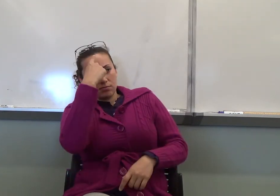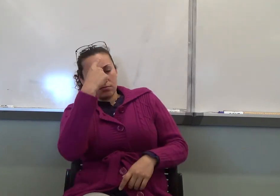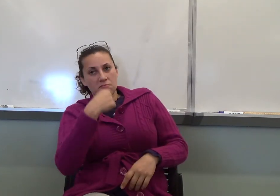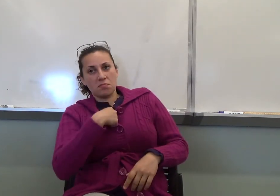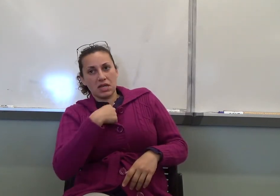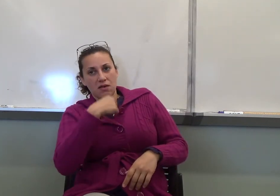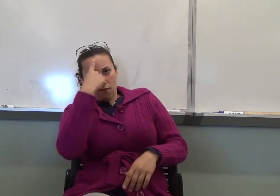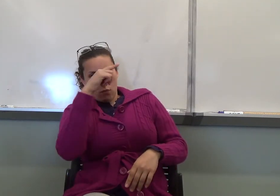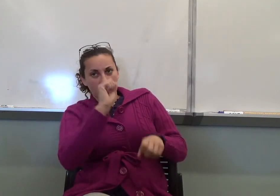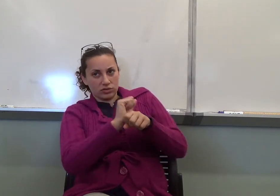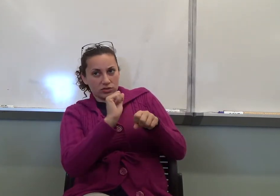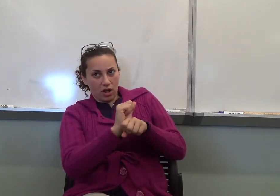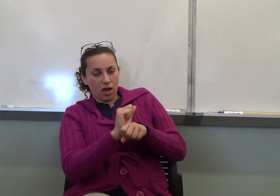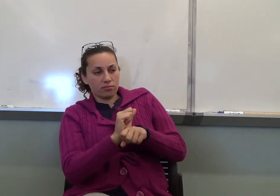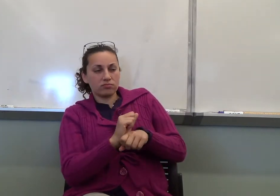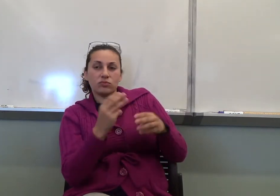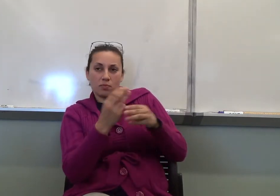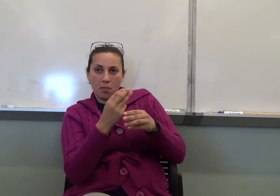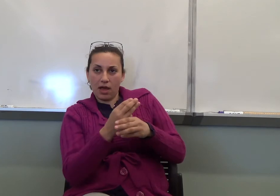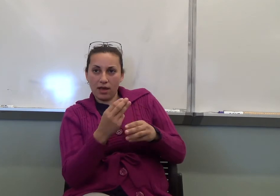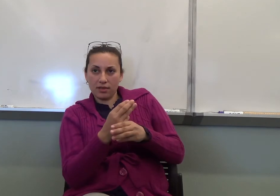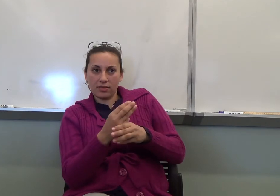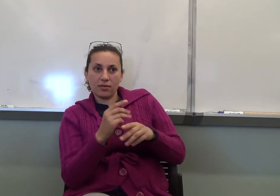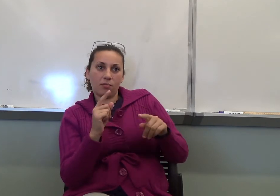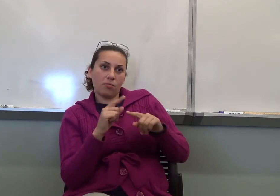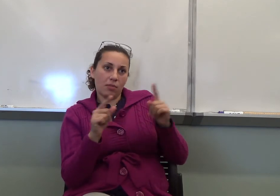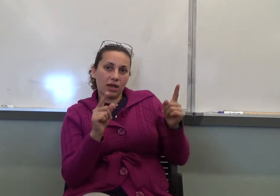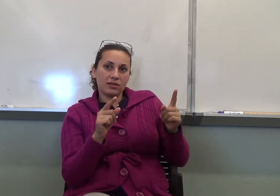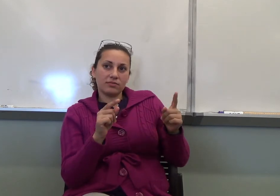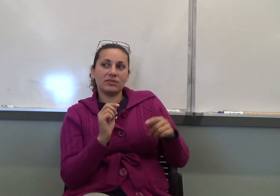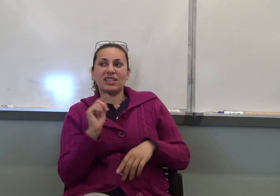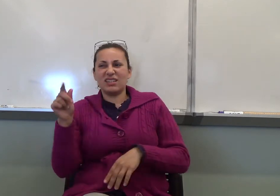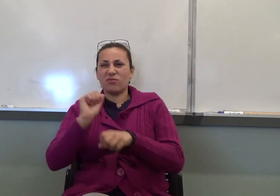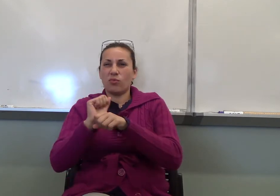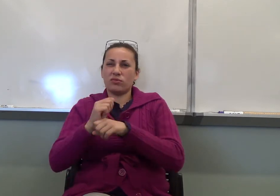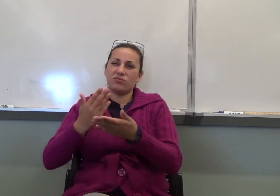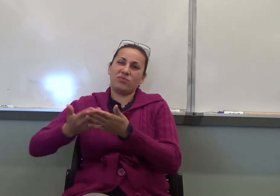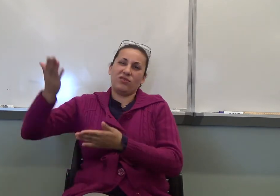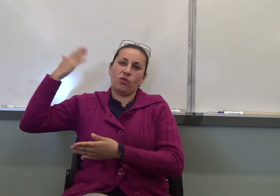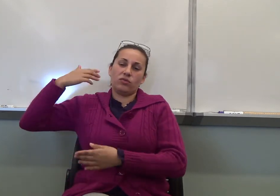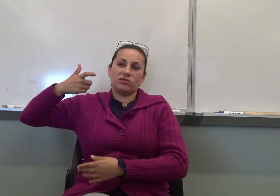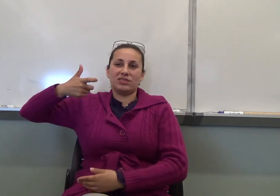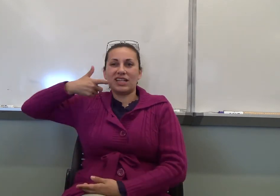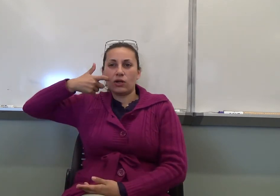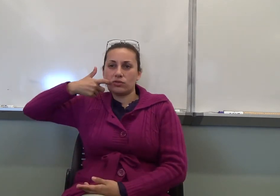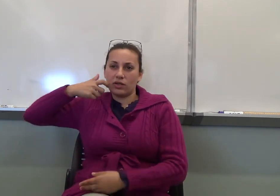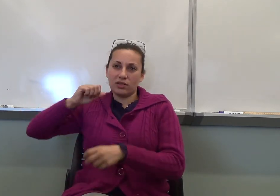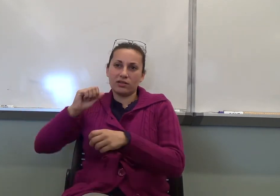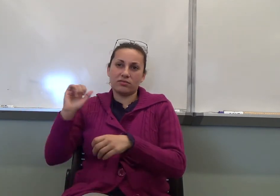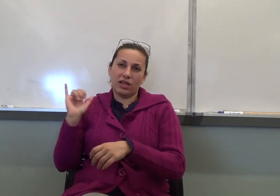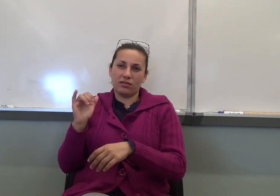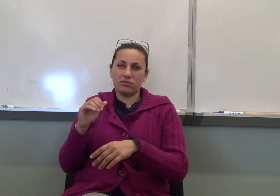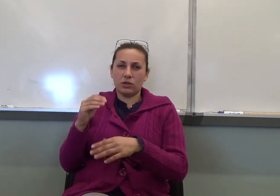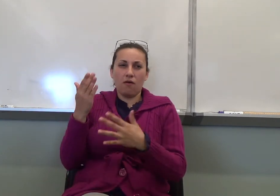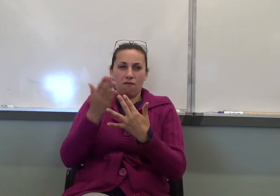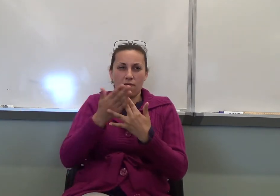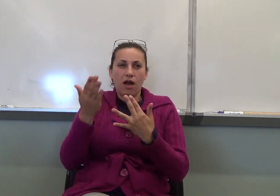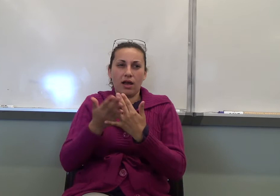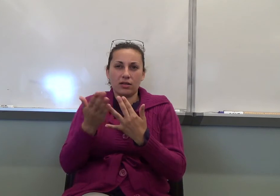Lynch. But as a receptionist, he had plenty of spare time, so they used to give him a lot of mathematical things to do, you know. And they gave him tests